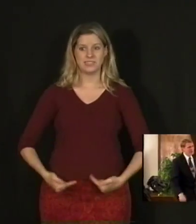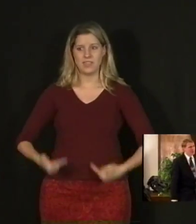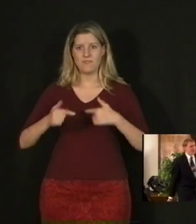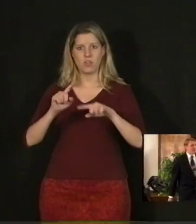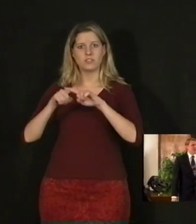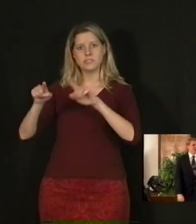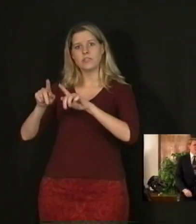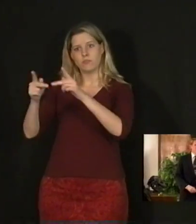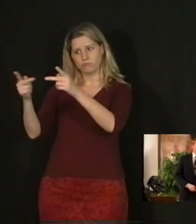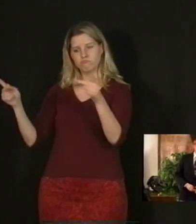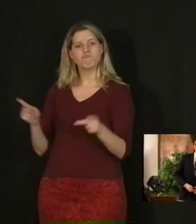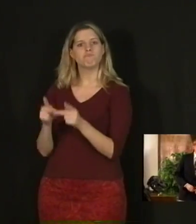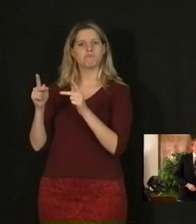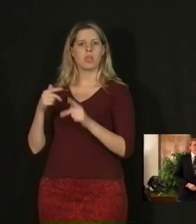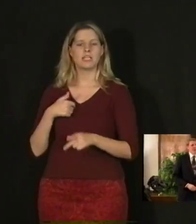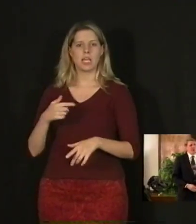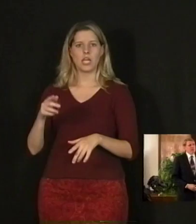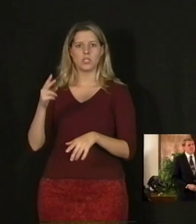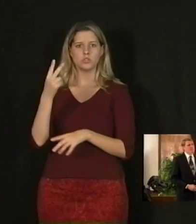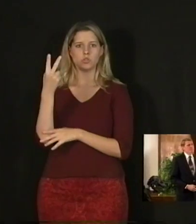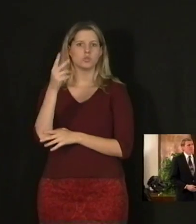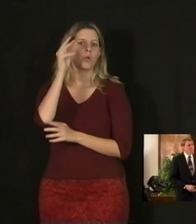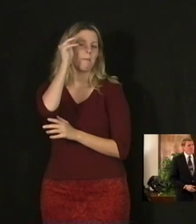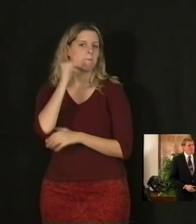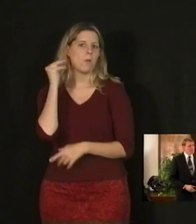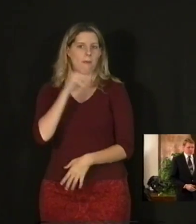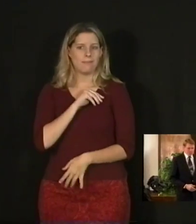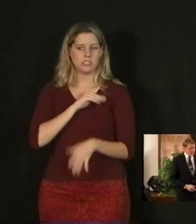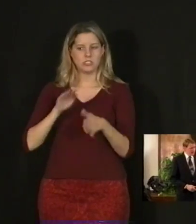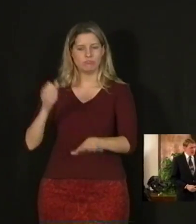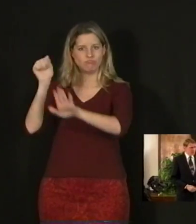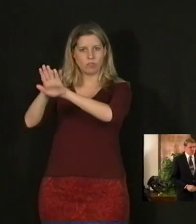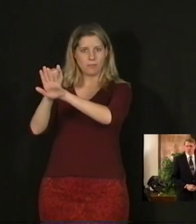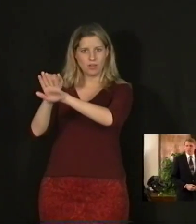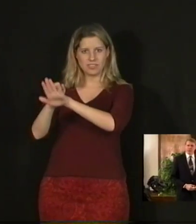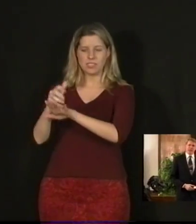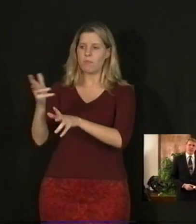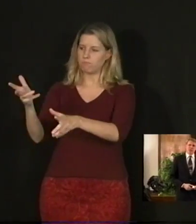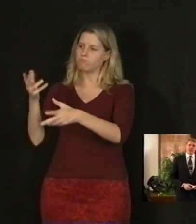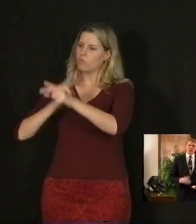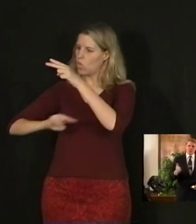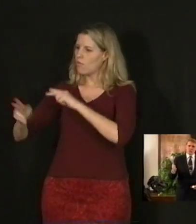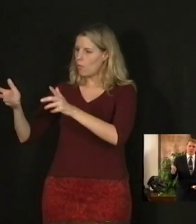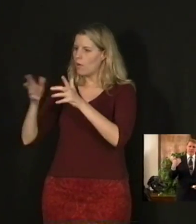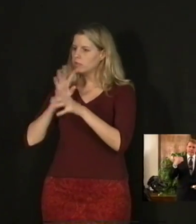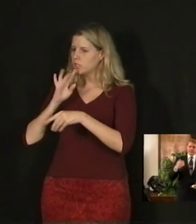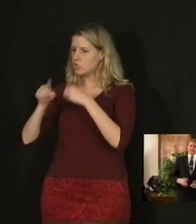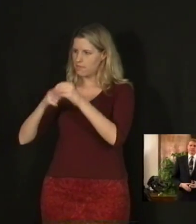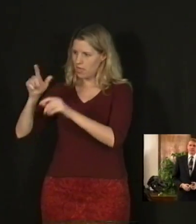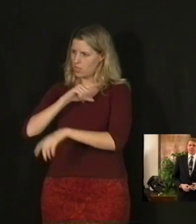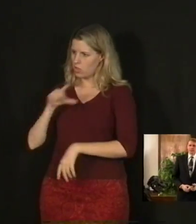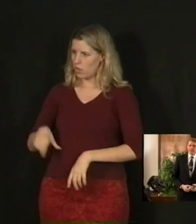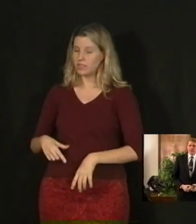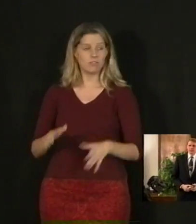on my door. They said, "Mr. Hovind, we'd like to talk to you about the Lord." I said, "That'd be great. Which Lord would you like to talk about, yours or